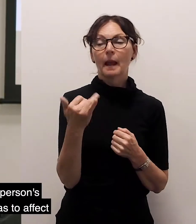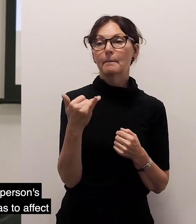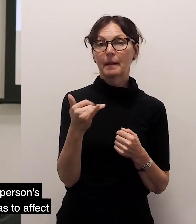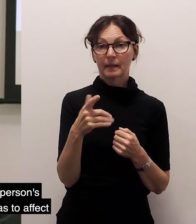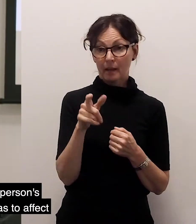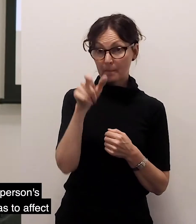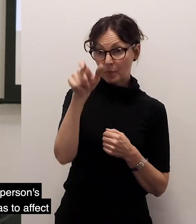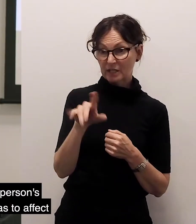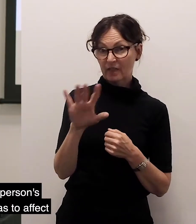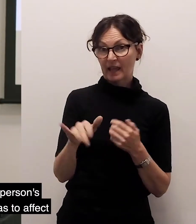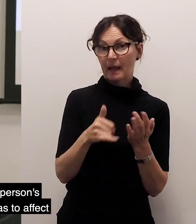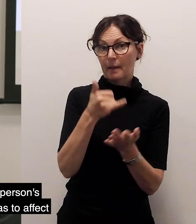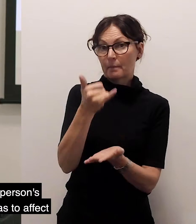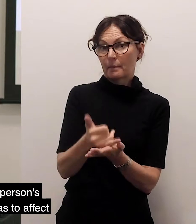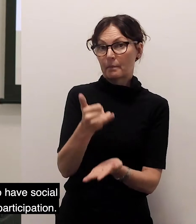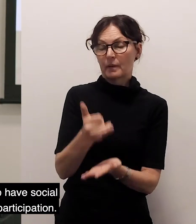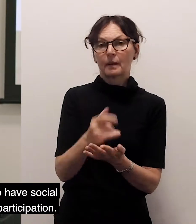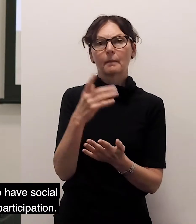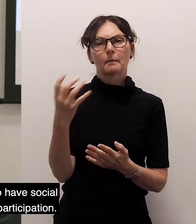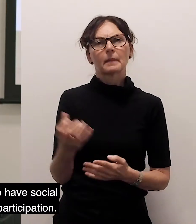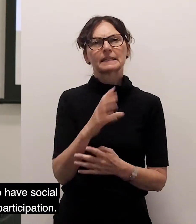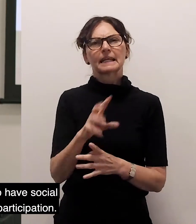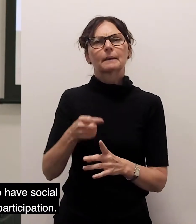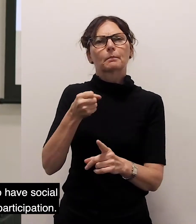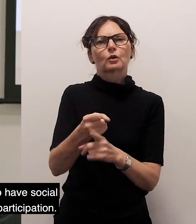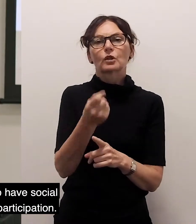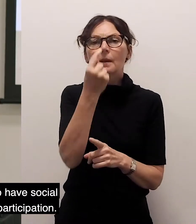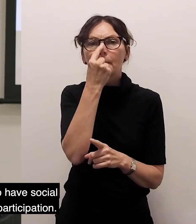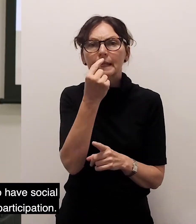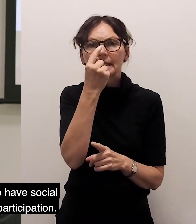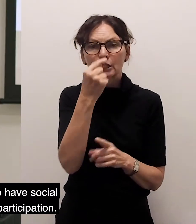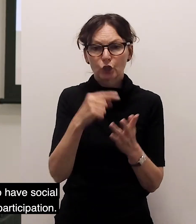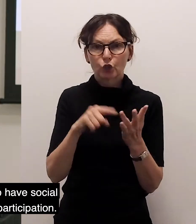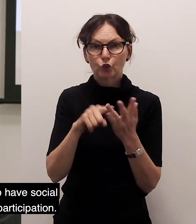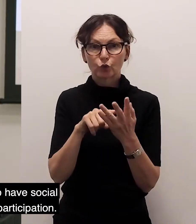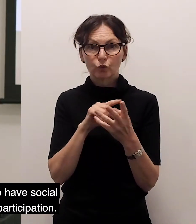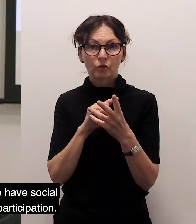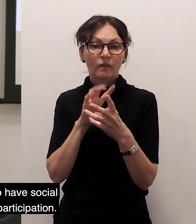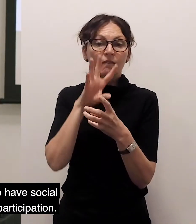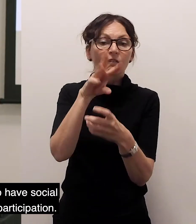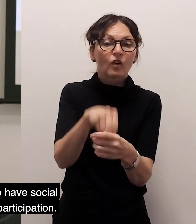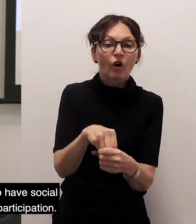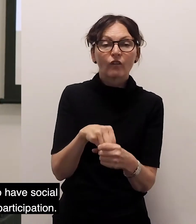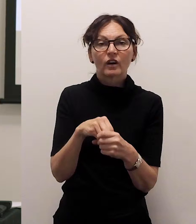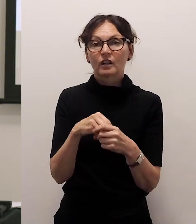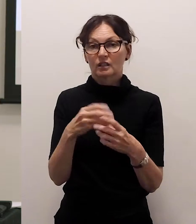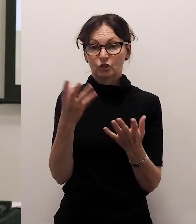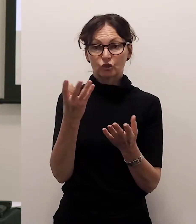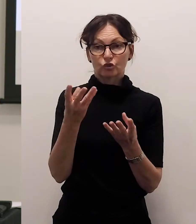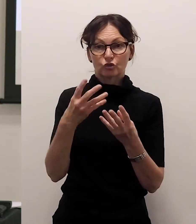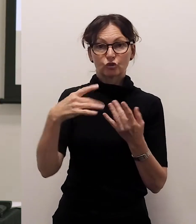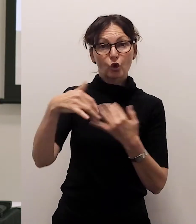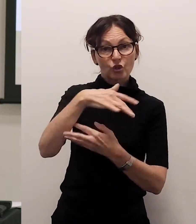Thirdly, the person's impairment has to affect their capacity to have social and economic participation.